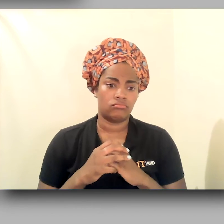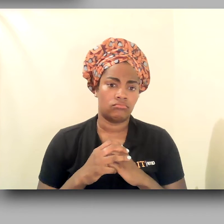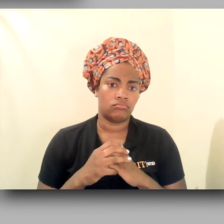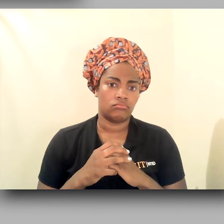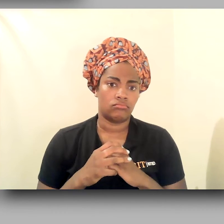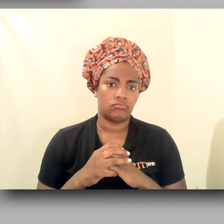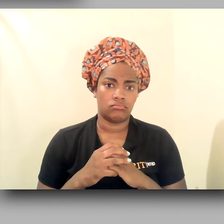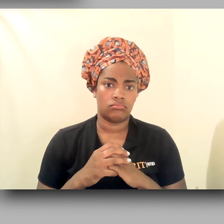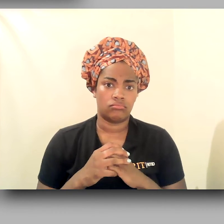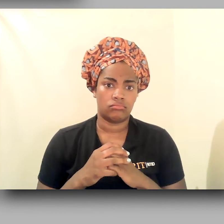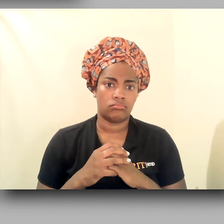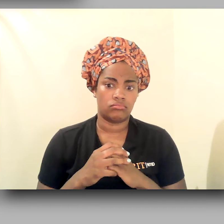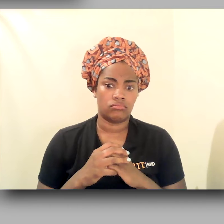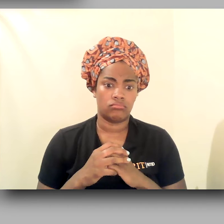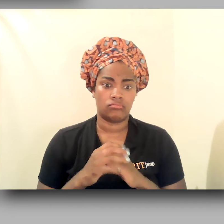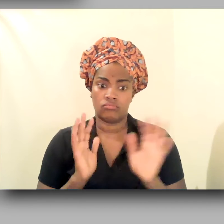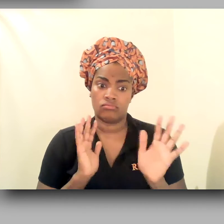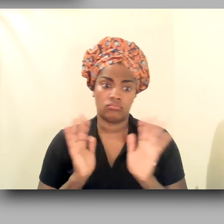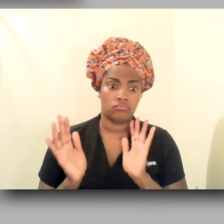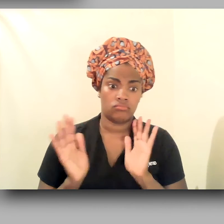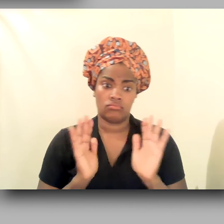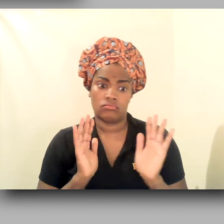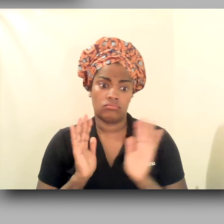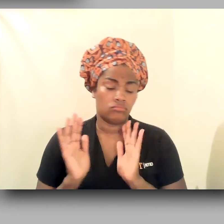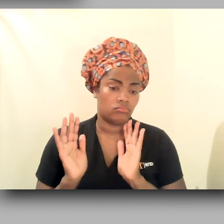Are there any questions?